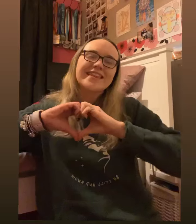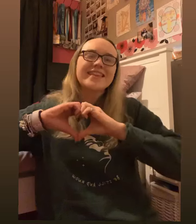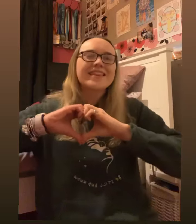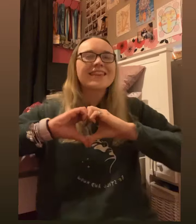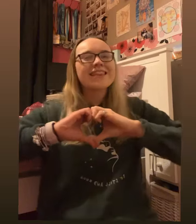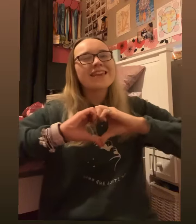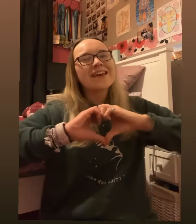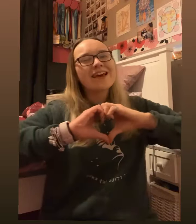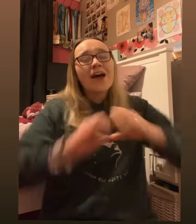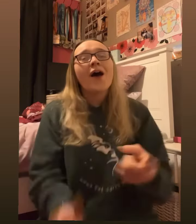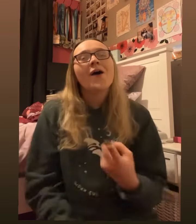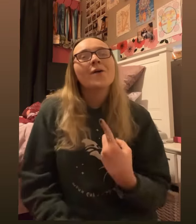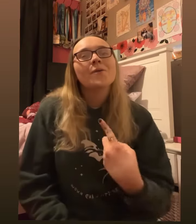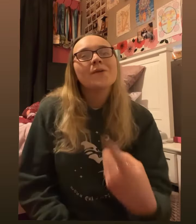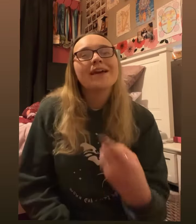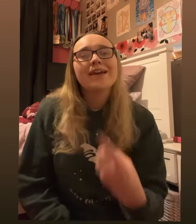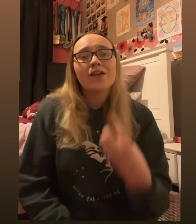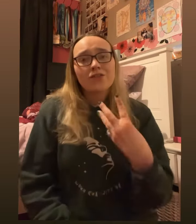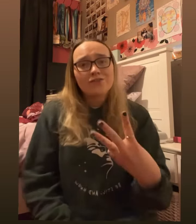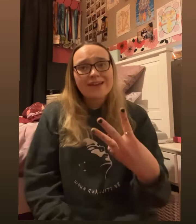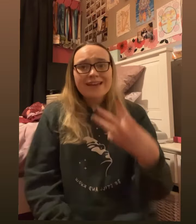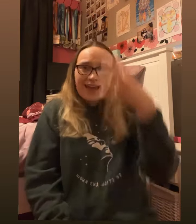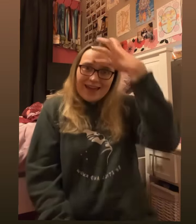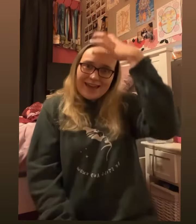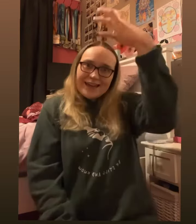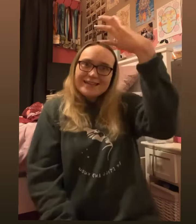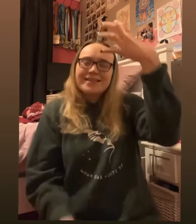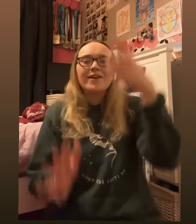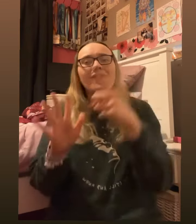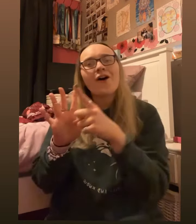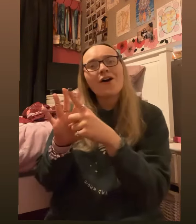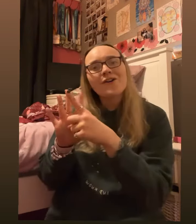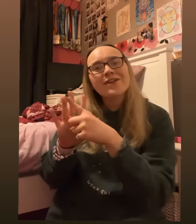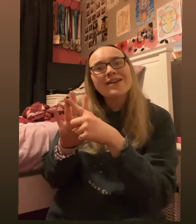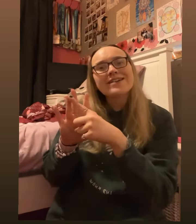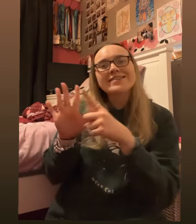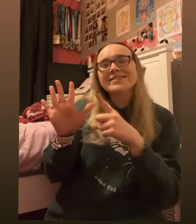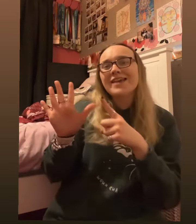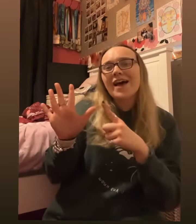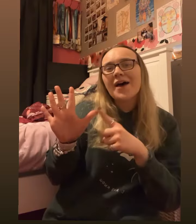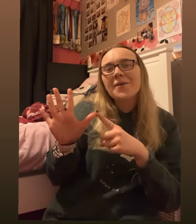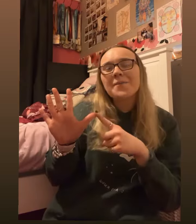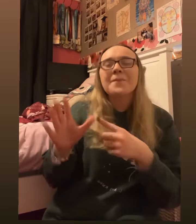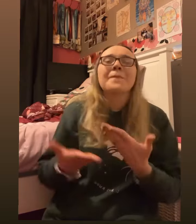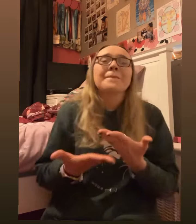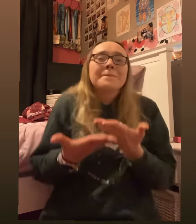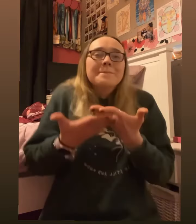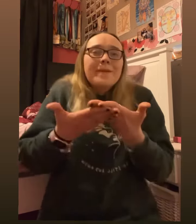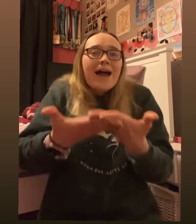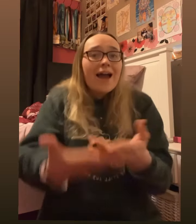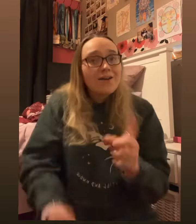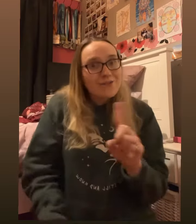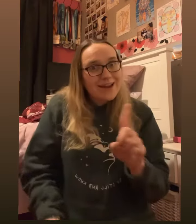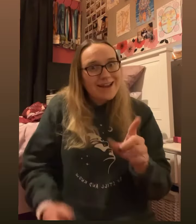We three kings of Orient are Bearing